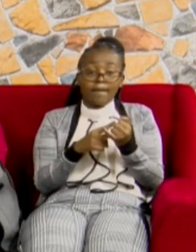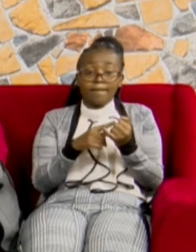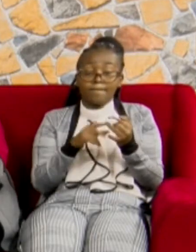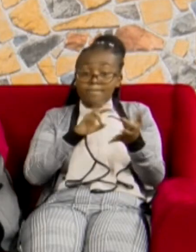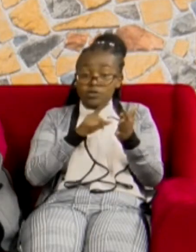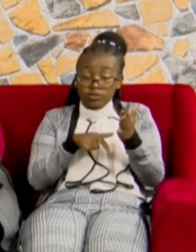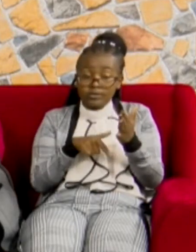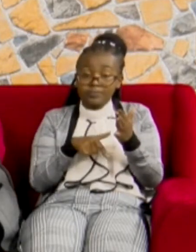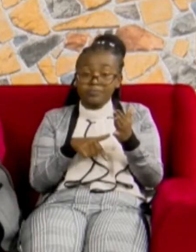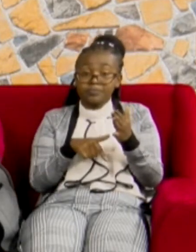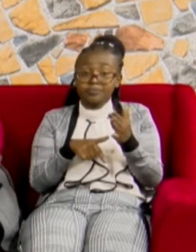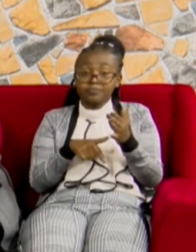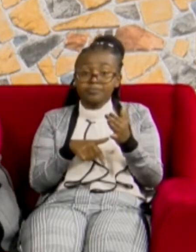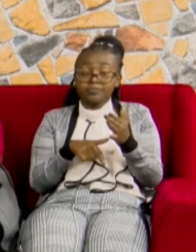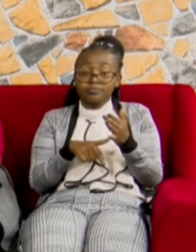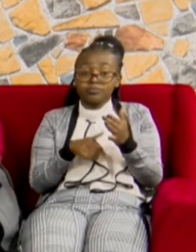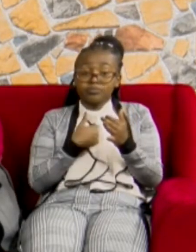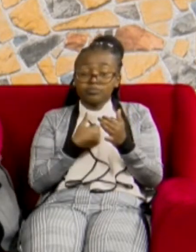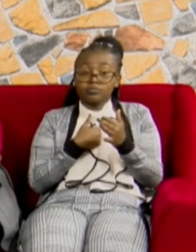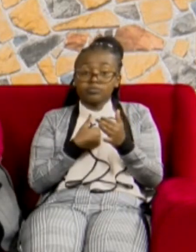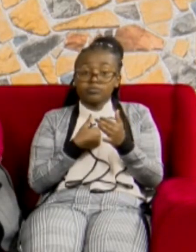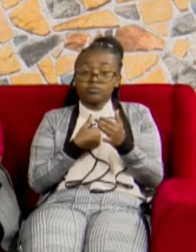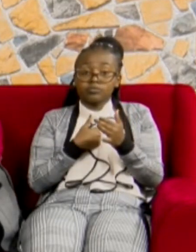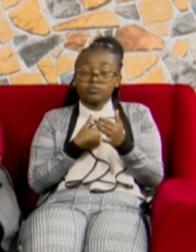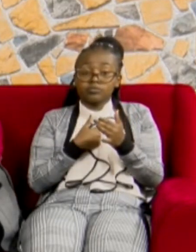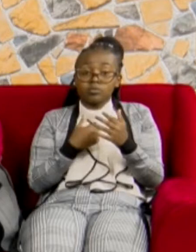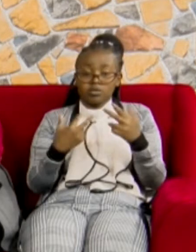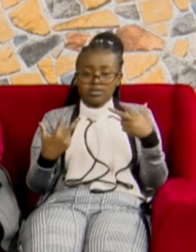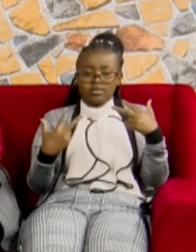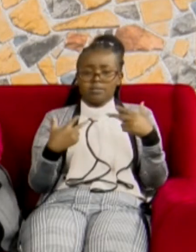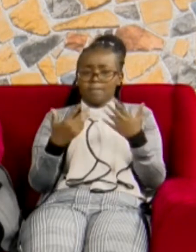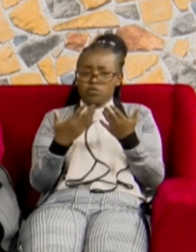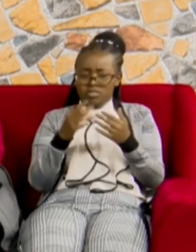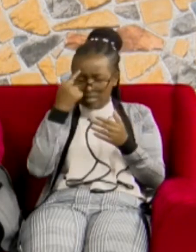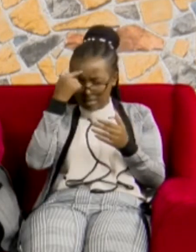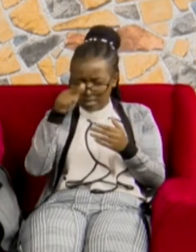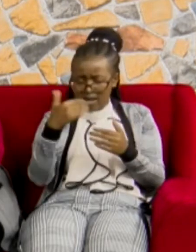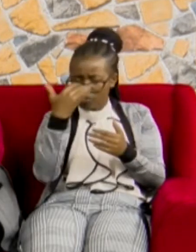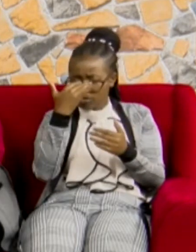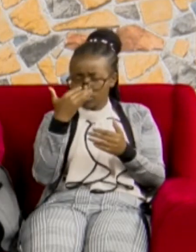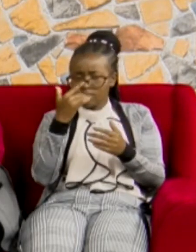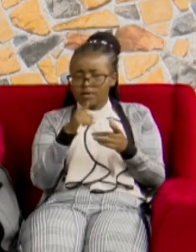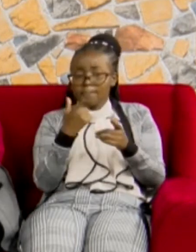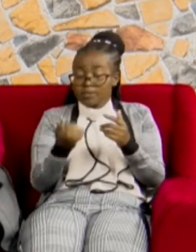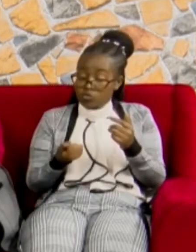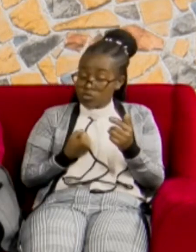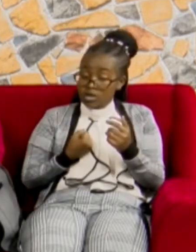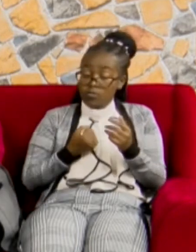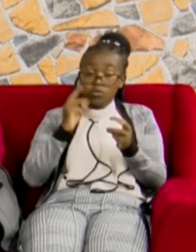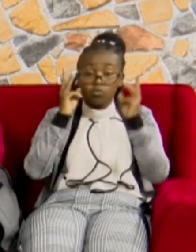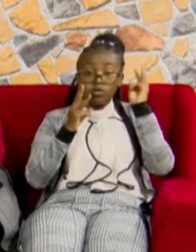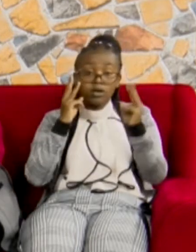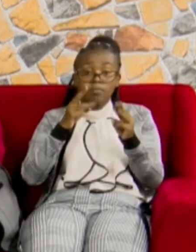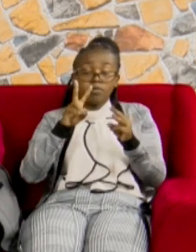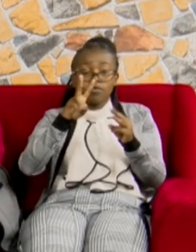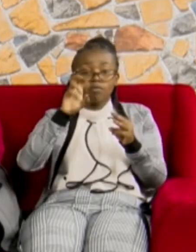that like you can have, we suspect you have autism. However, when you have regression and you're a girl, we worry about something called